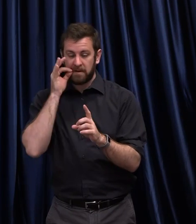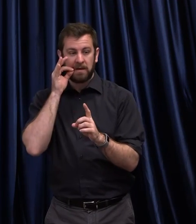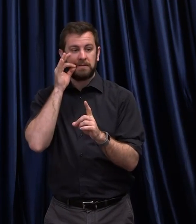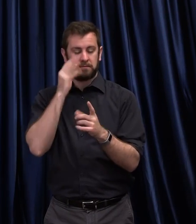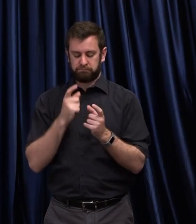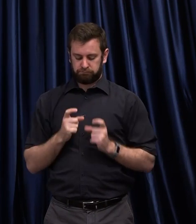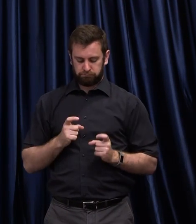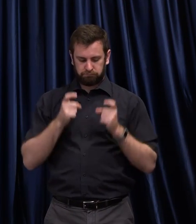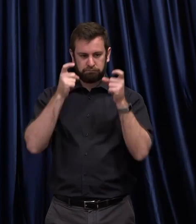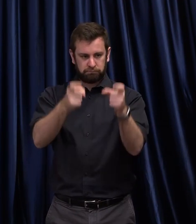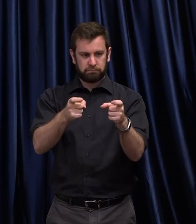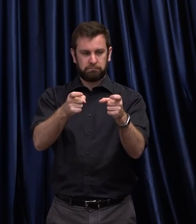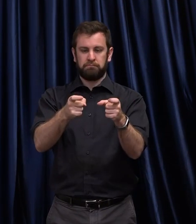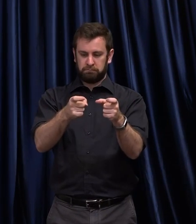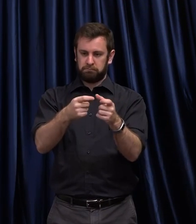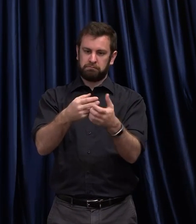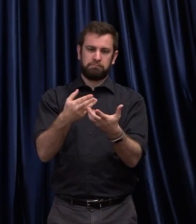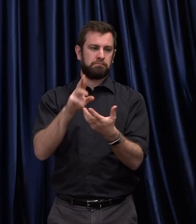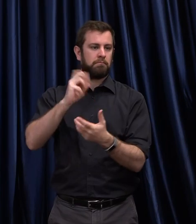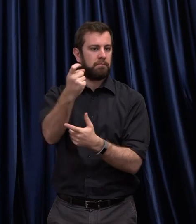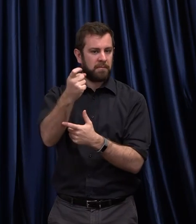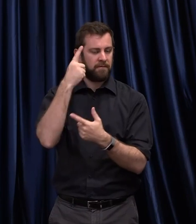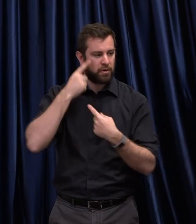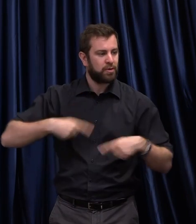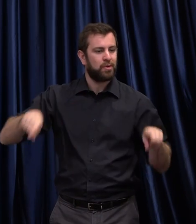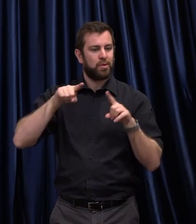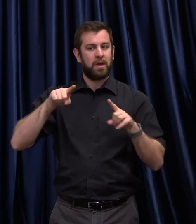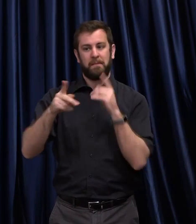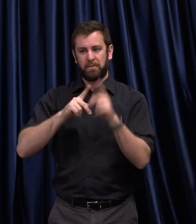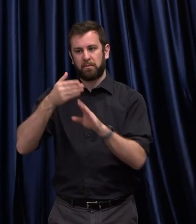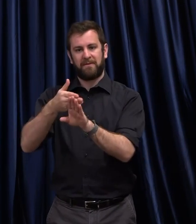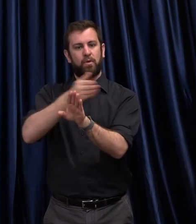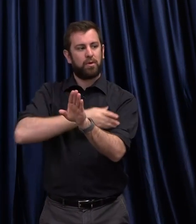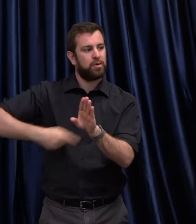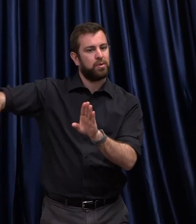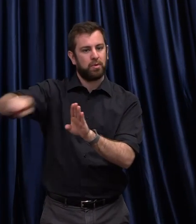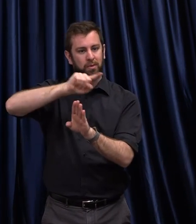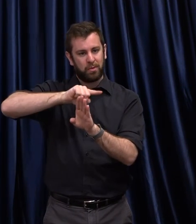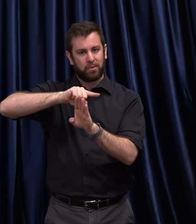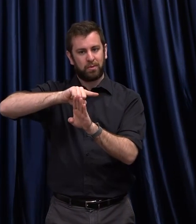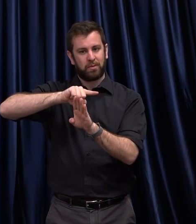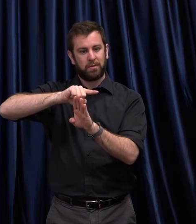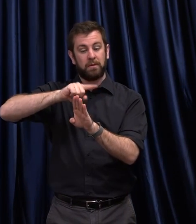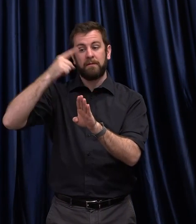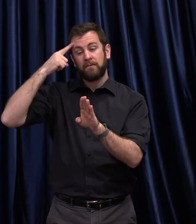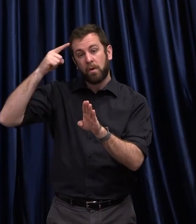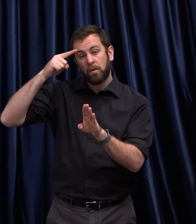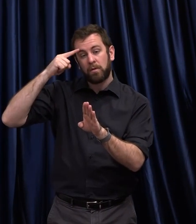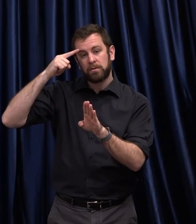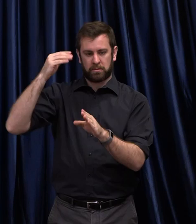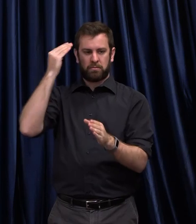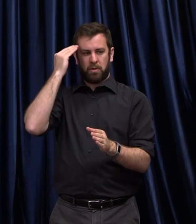prescribed on you as it was prescribed on those who came before you, in order that you would have the consciousness of